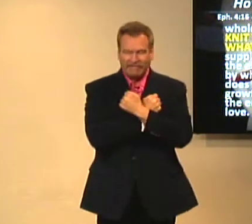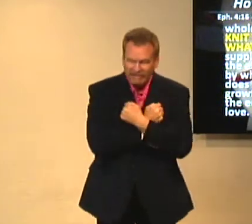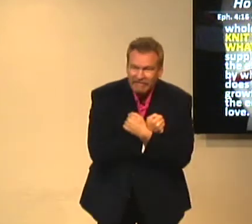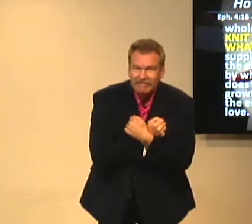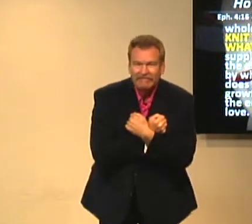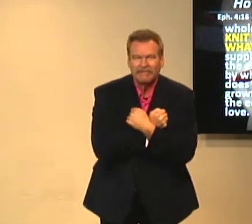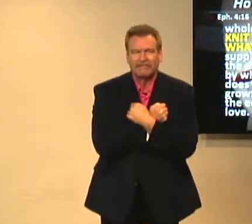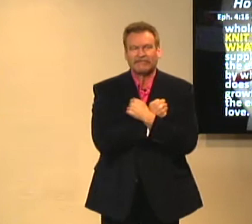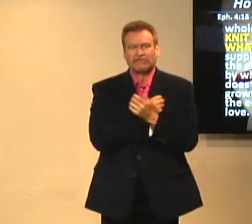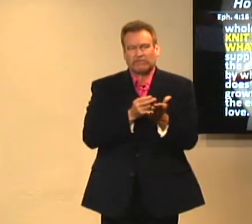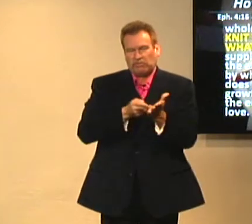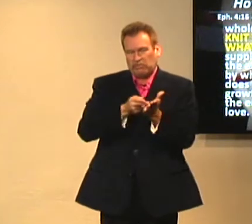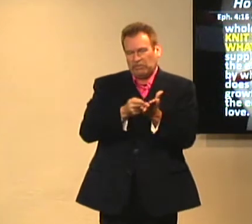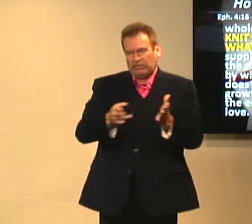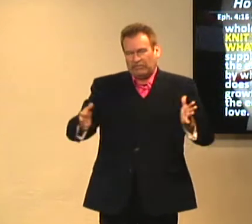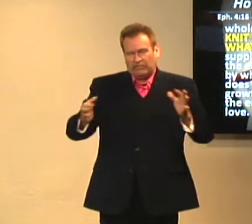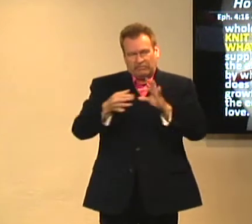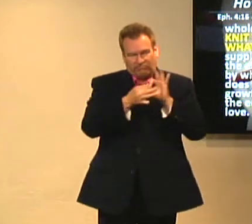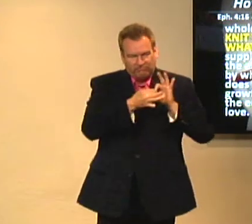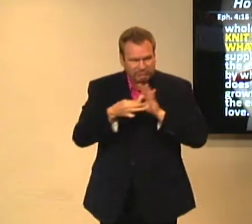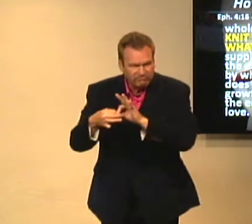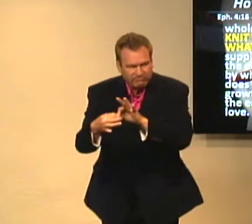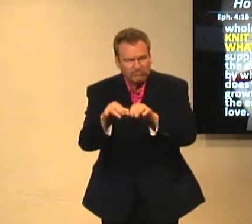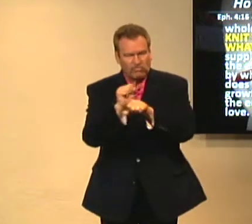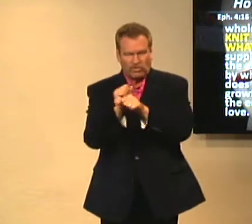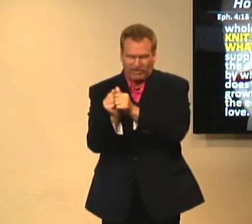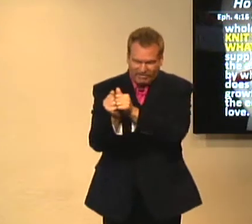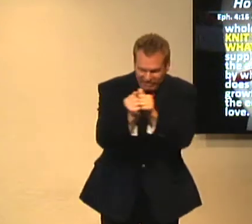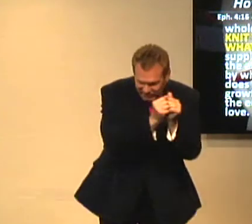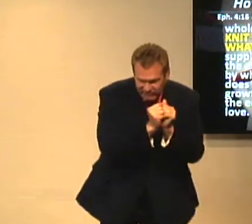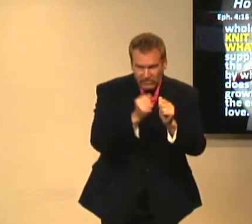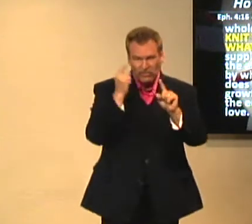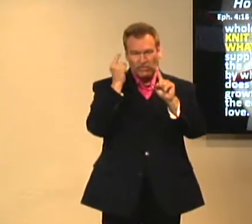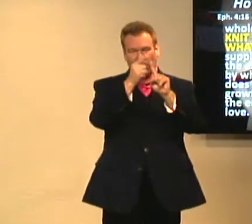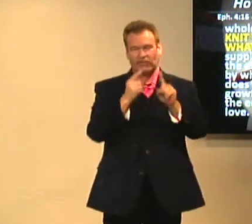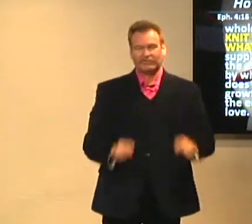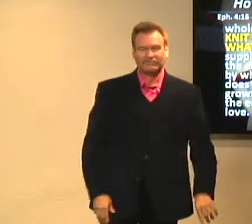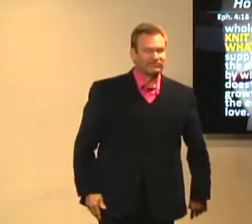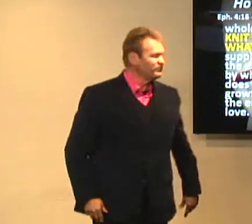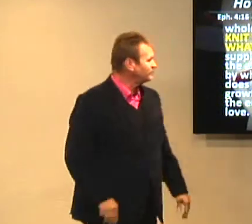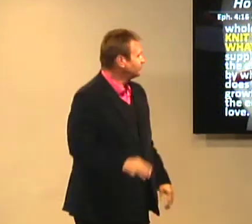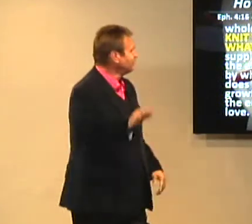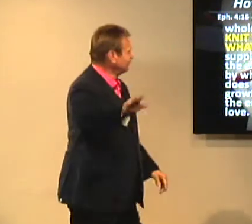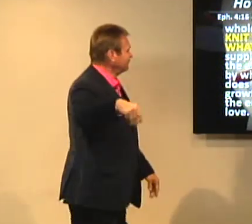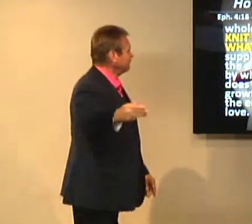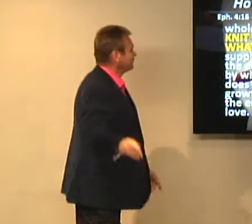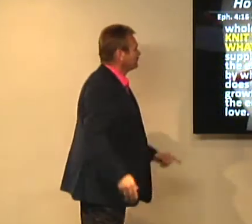actions. We are called to love and speak truth to each other and build each other up. That is our